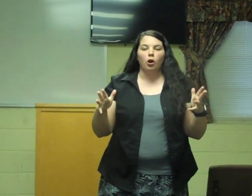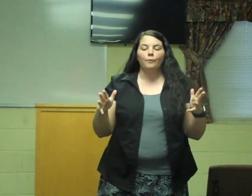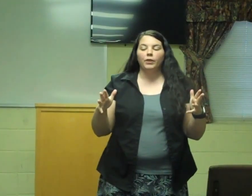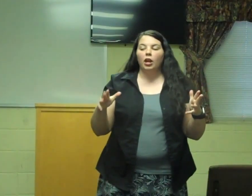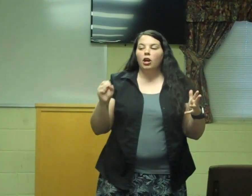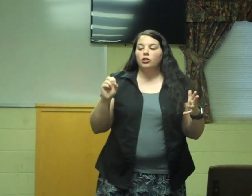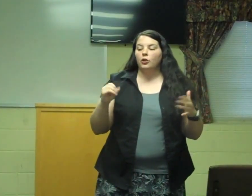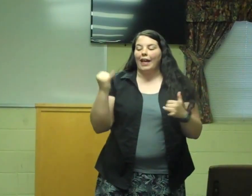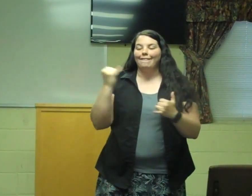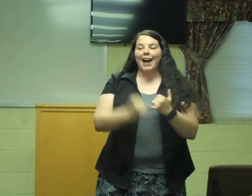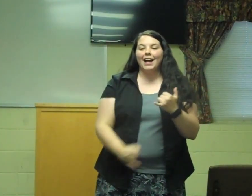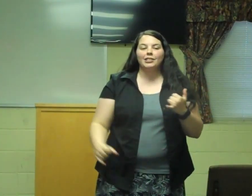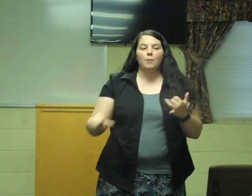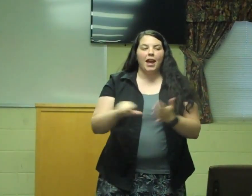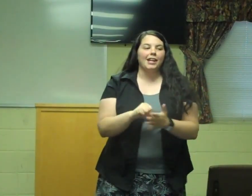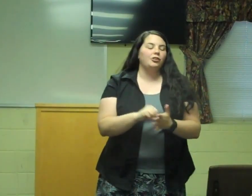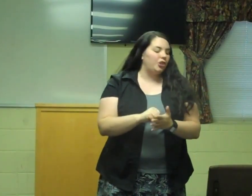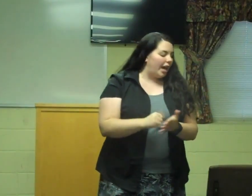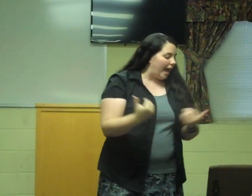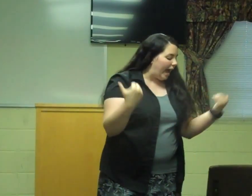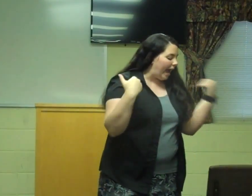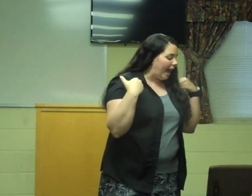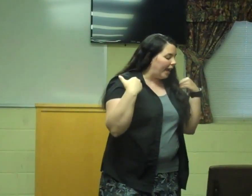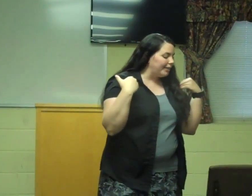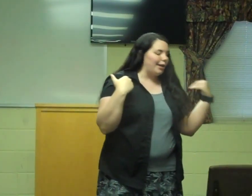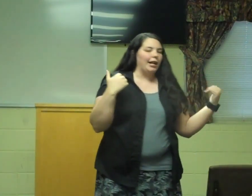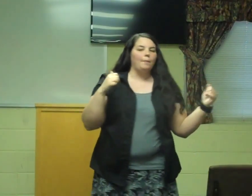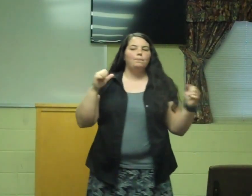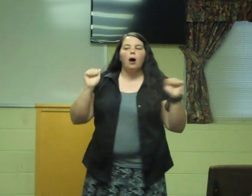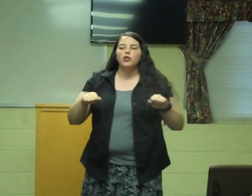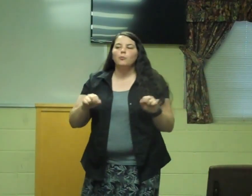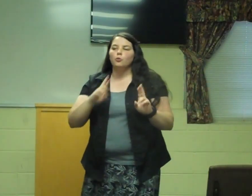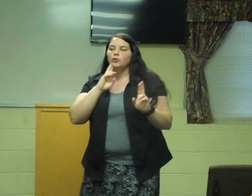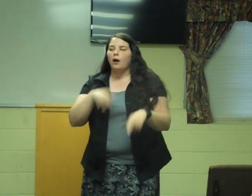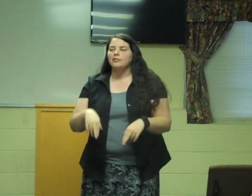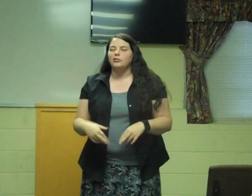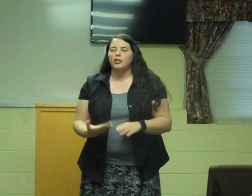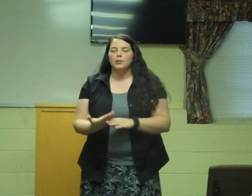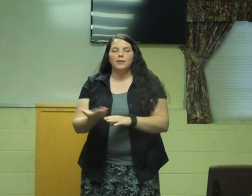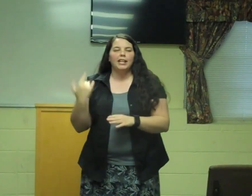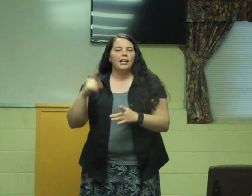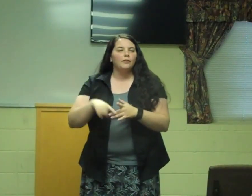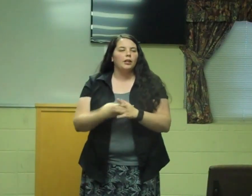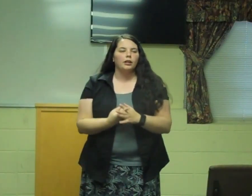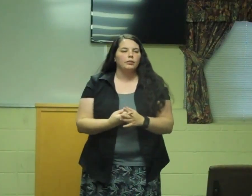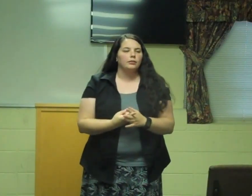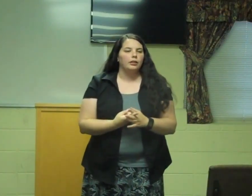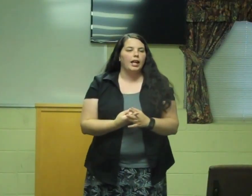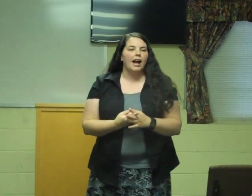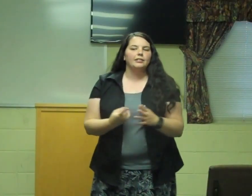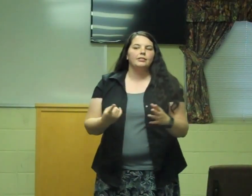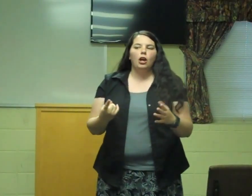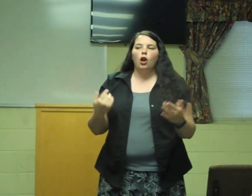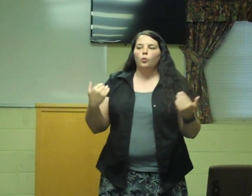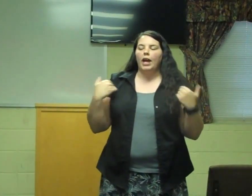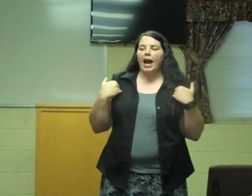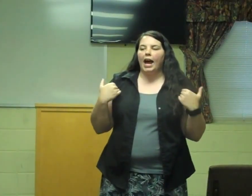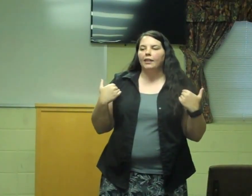all. So that last page had like possible responses. At the beginning of the class we had